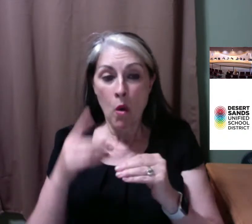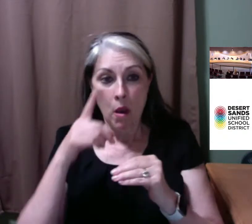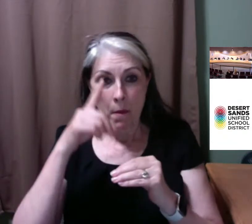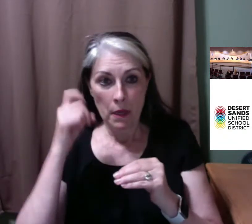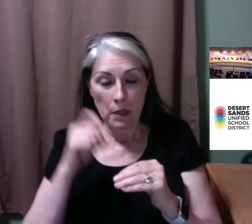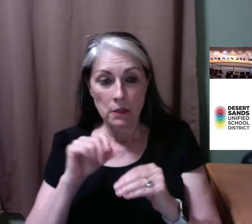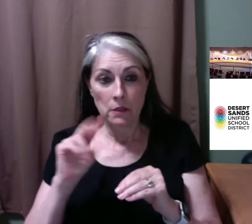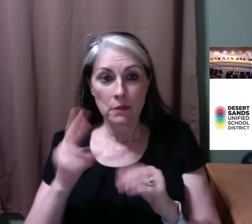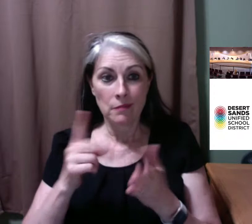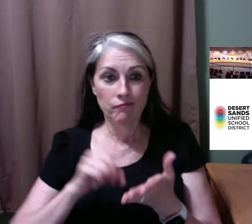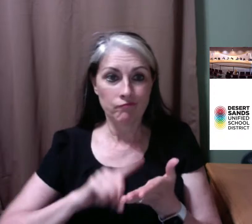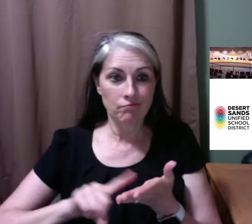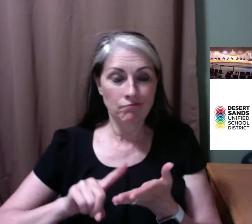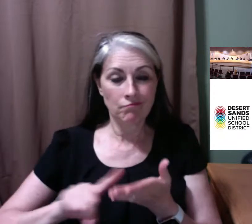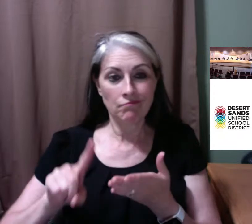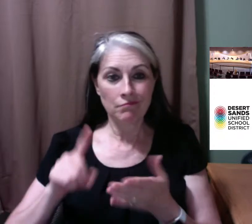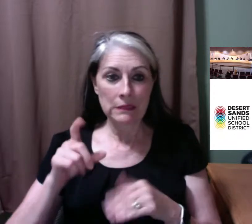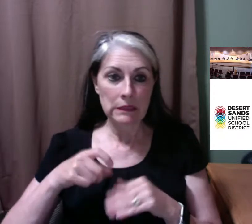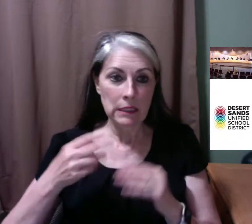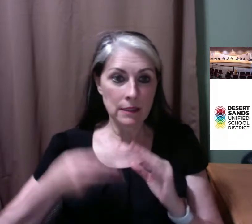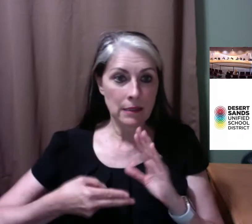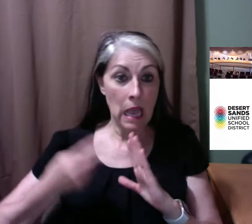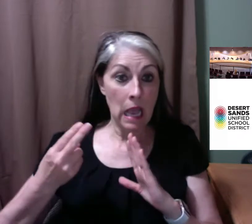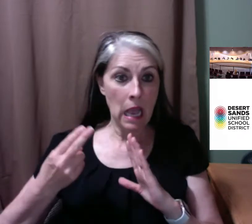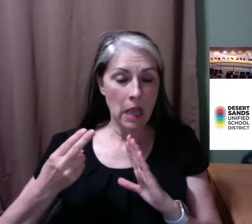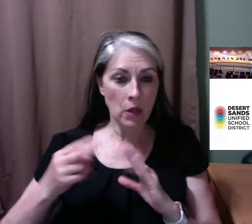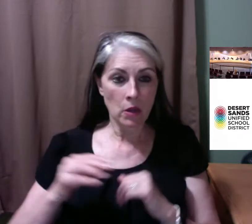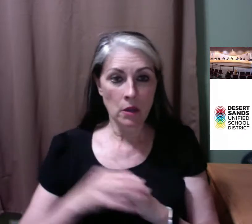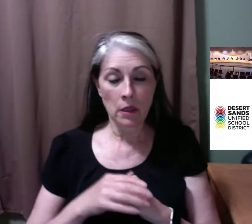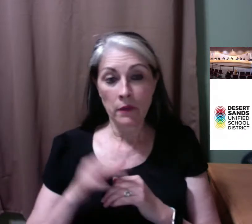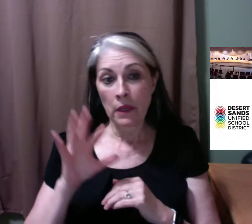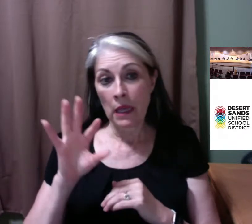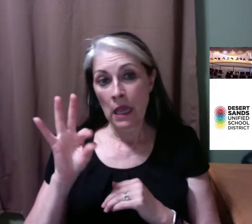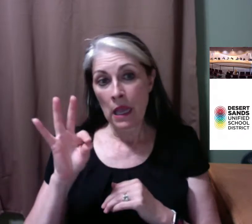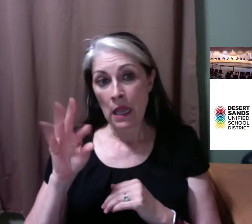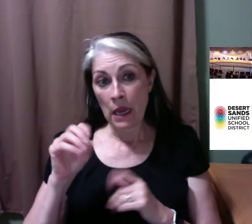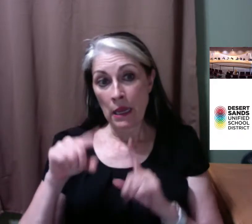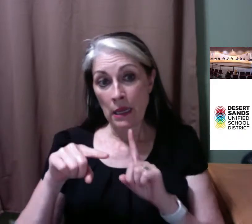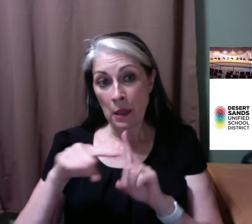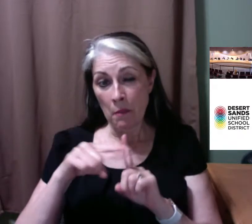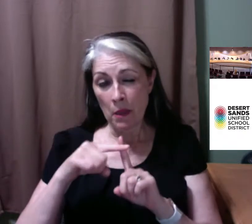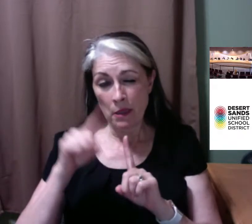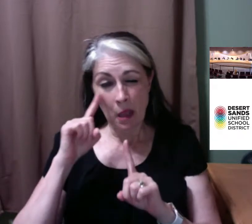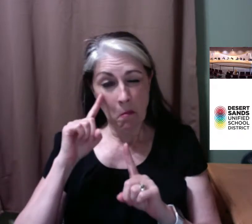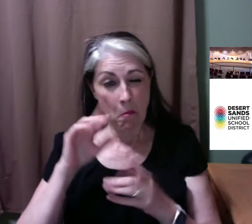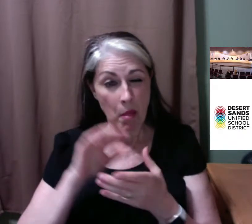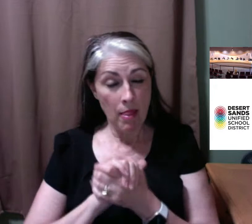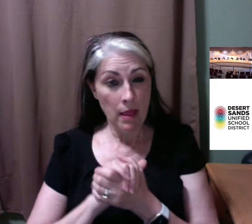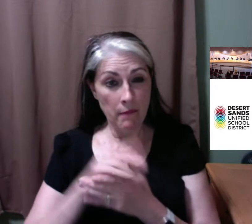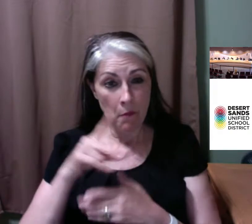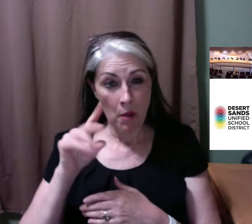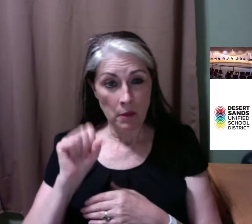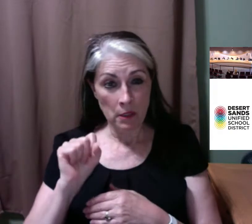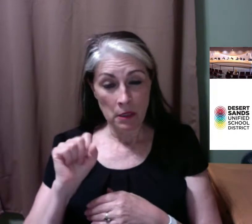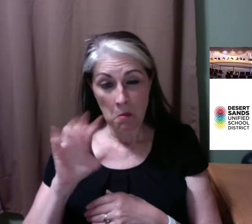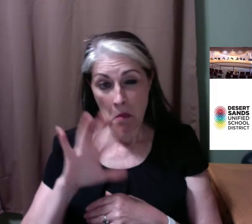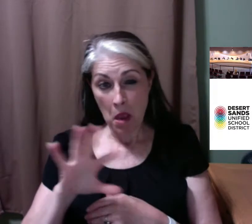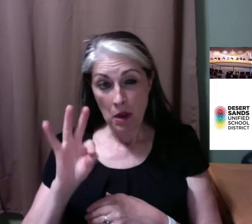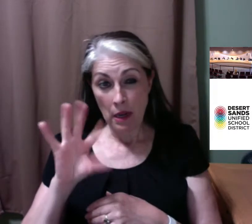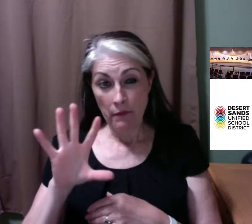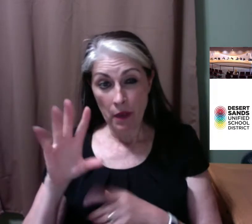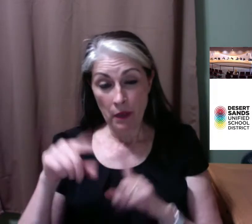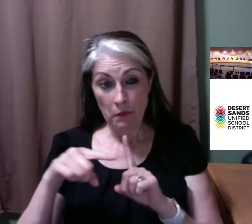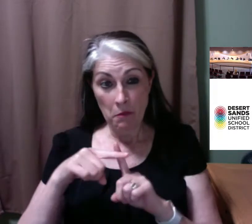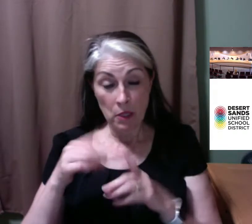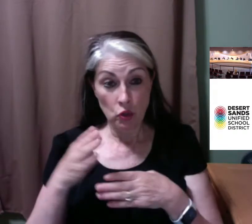unduplicated pupil count and the needs there are higher. So they have a 90 plus, I believe even Palm Springs might be in the 95 plus